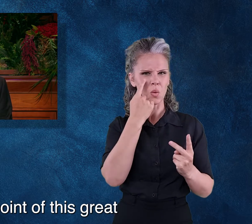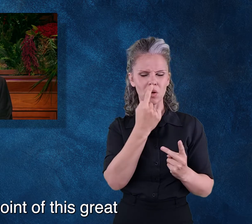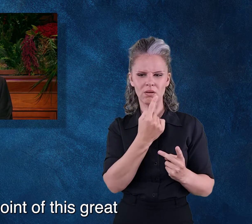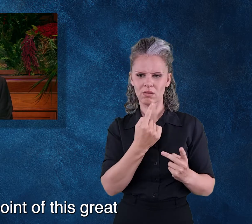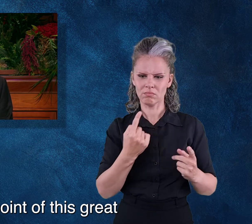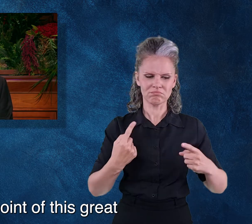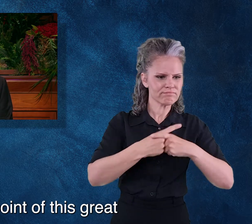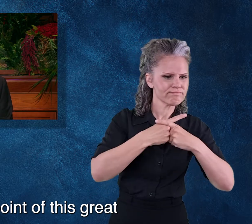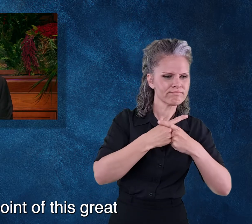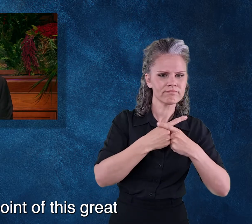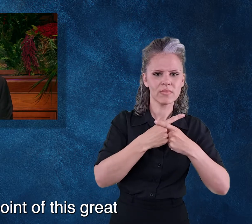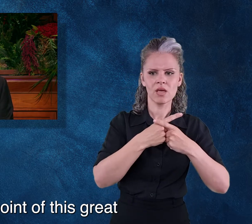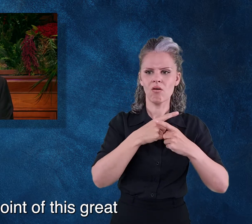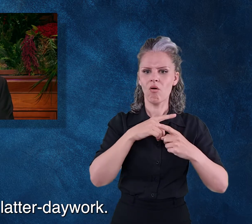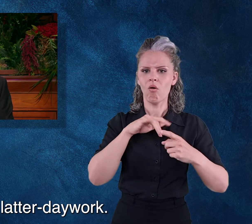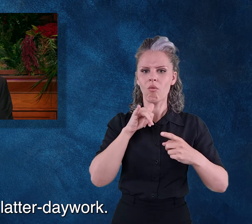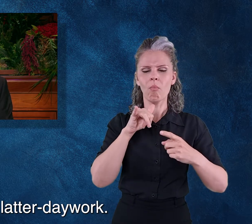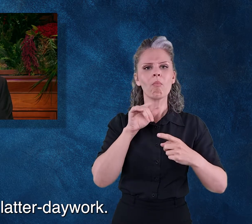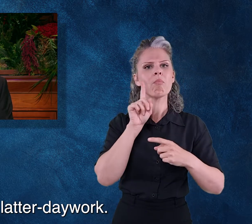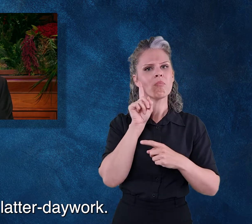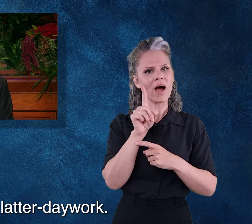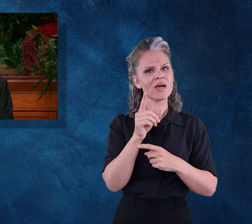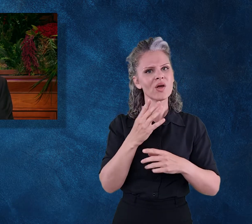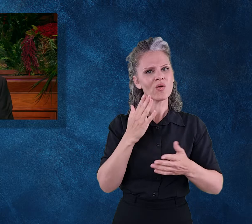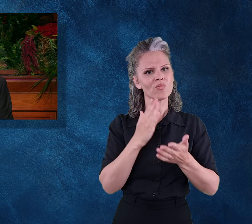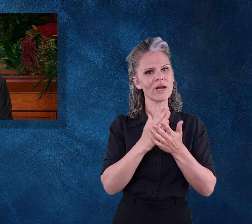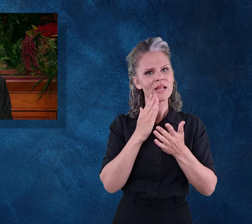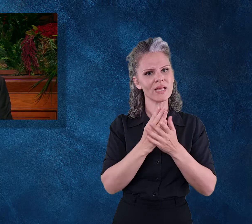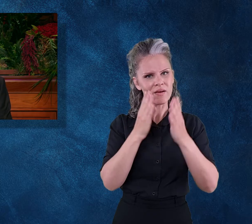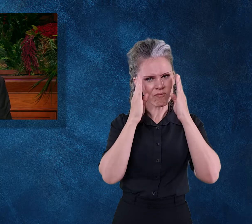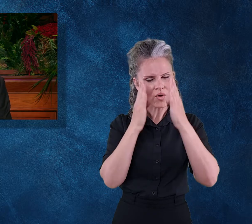point of this great latter day work.